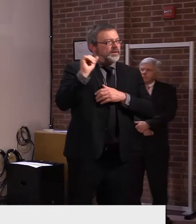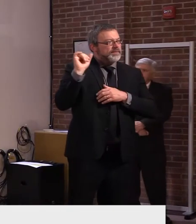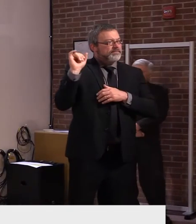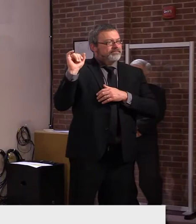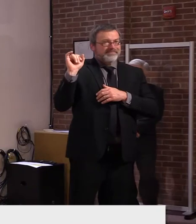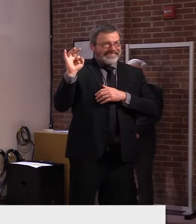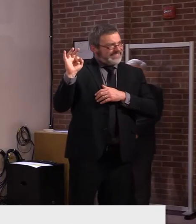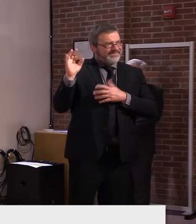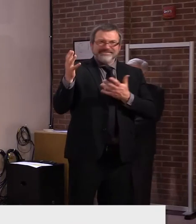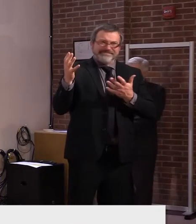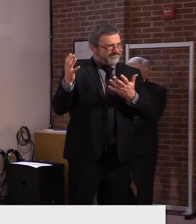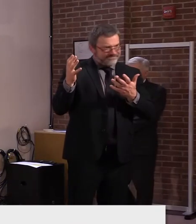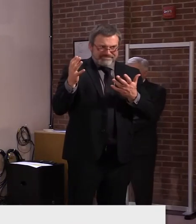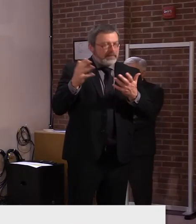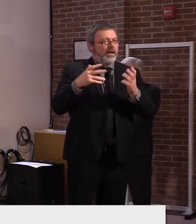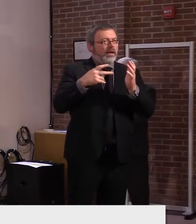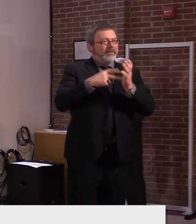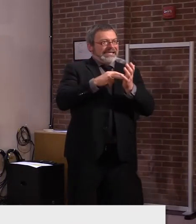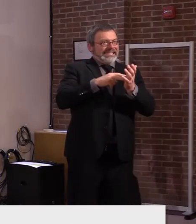boosters?